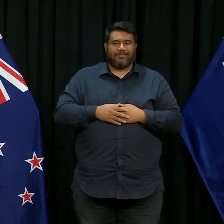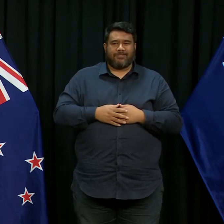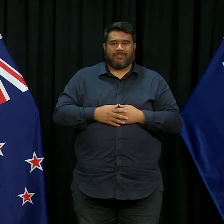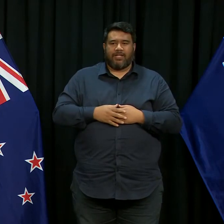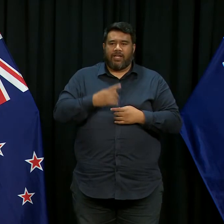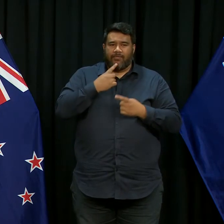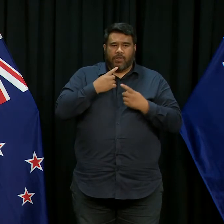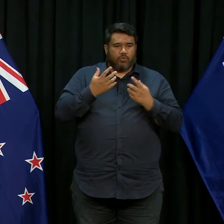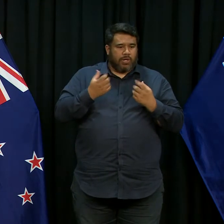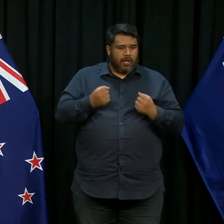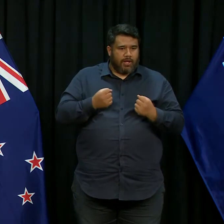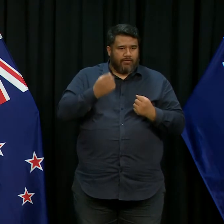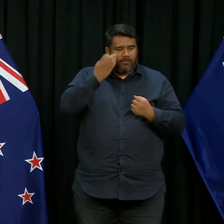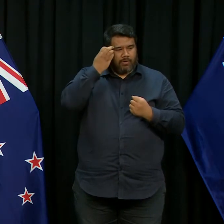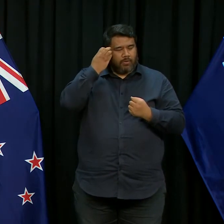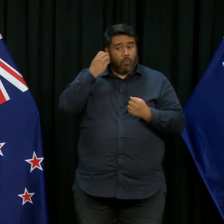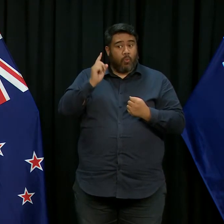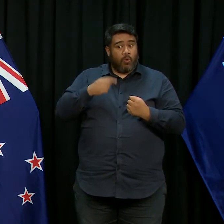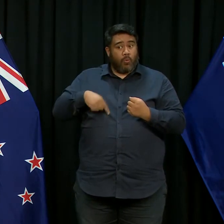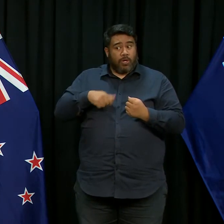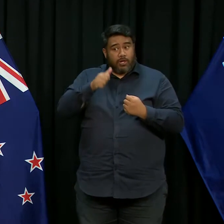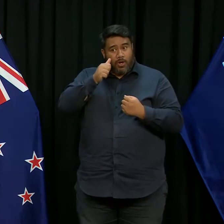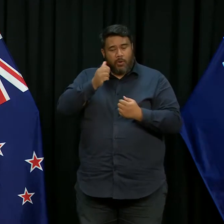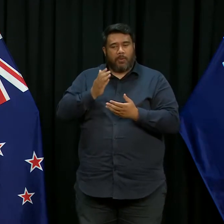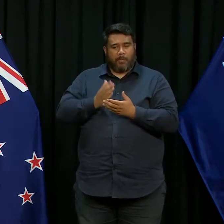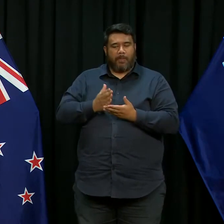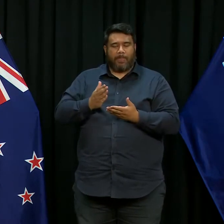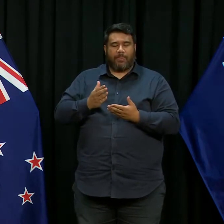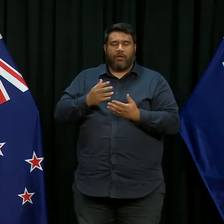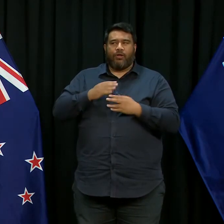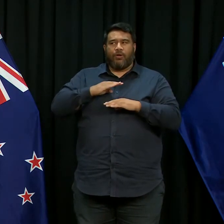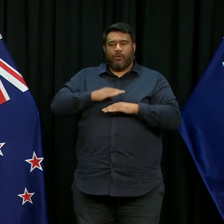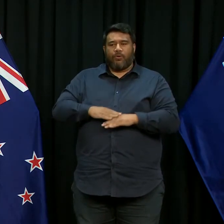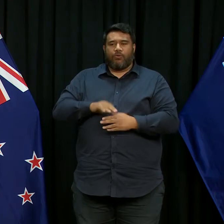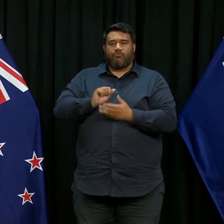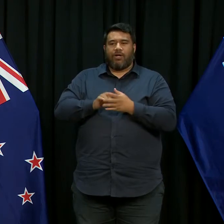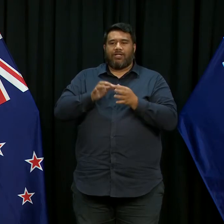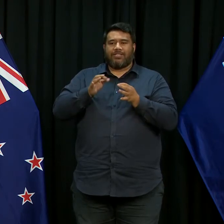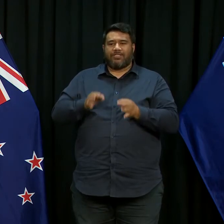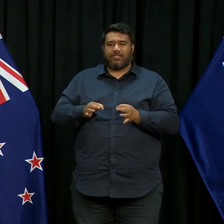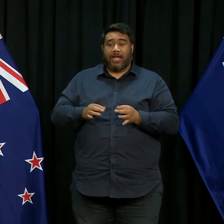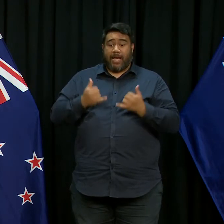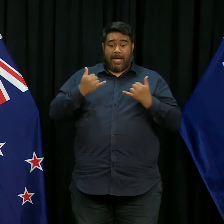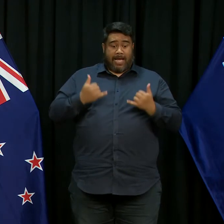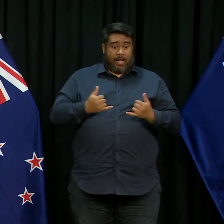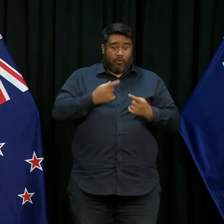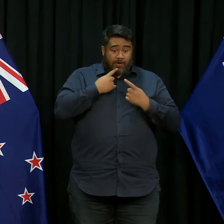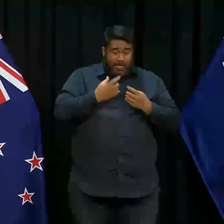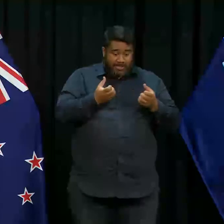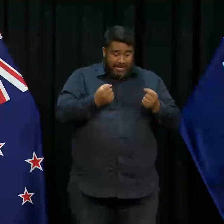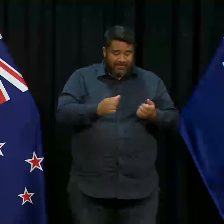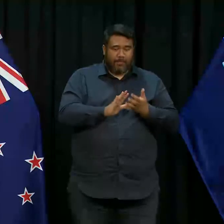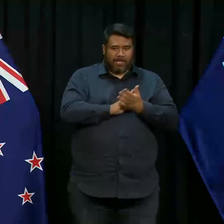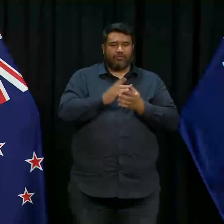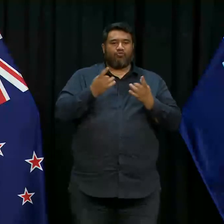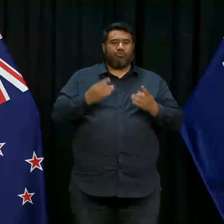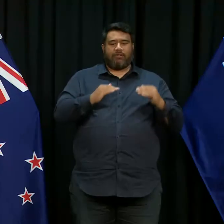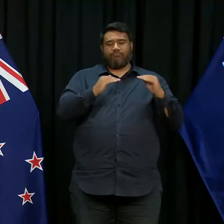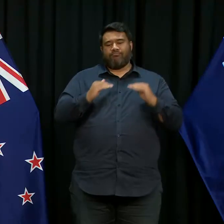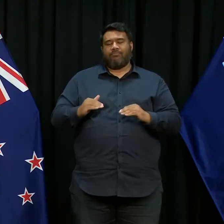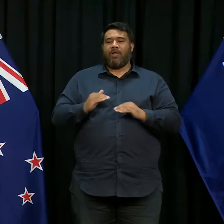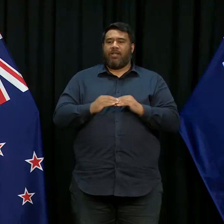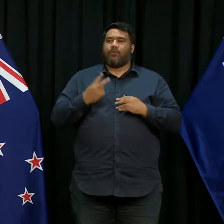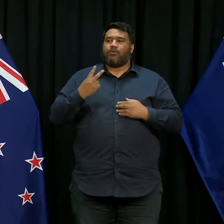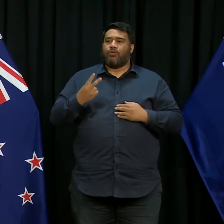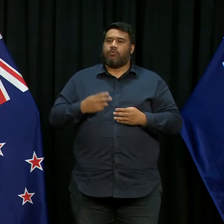absolutely. I'm pleased we did it. And now I believe with the information we have, we're ready to move to 2. Would level 3 have changed anything about